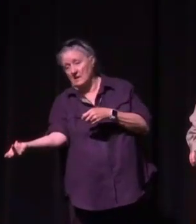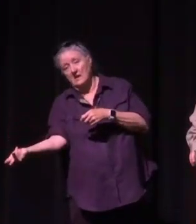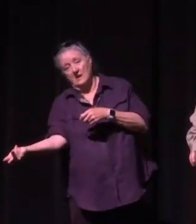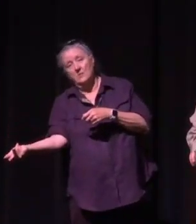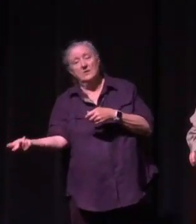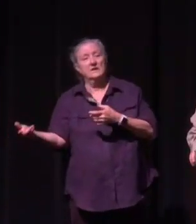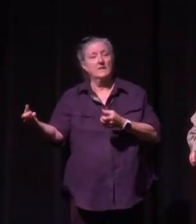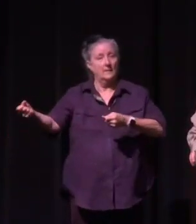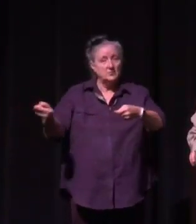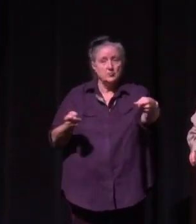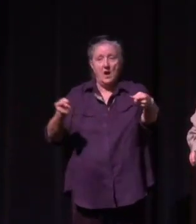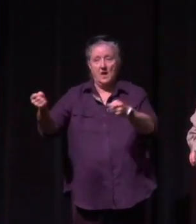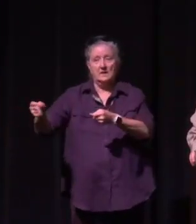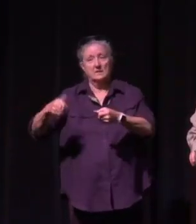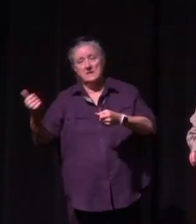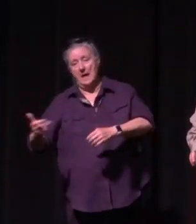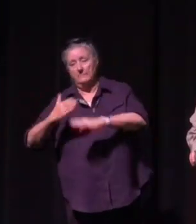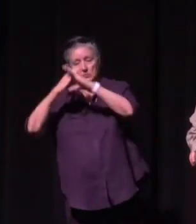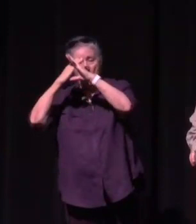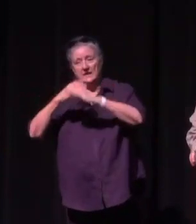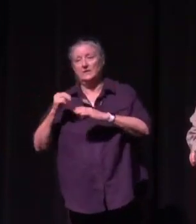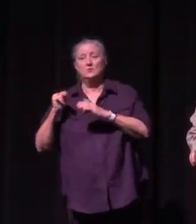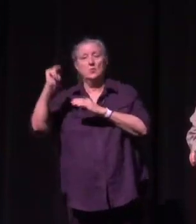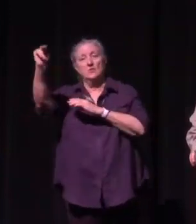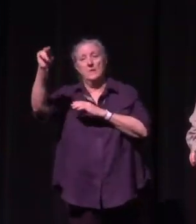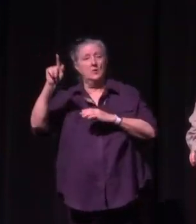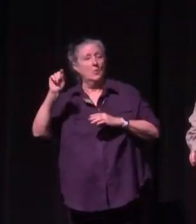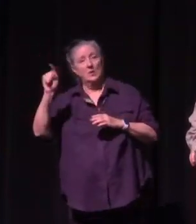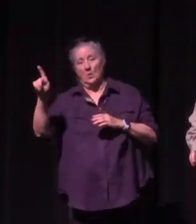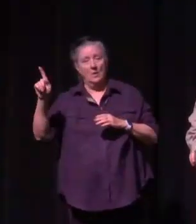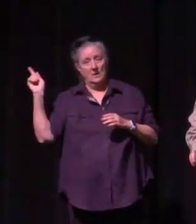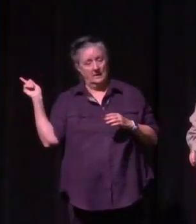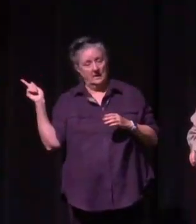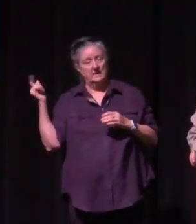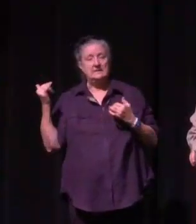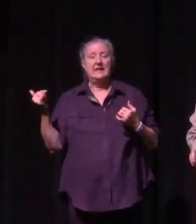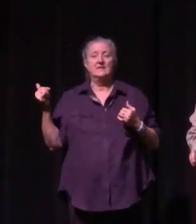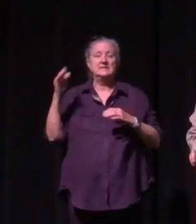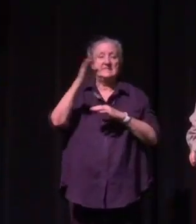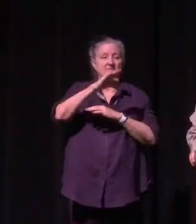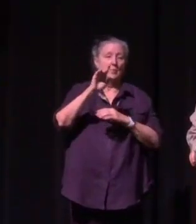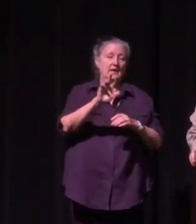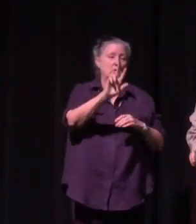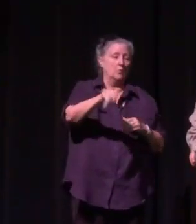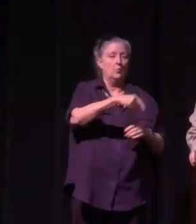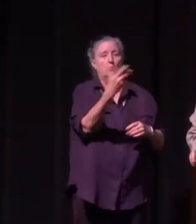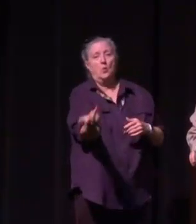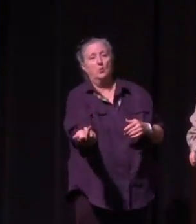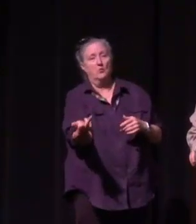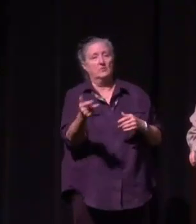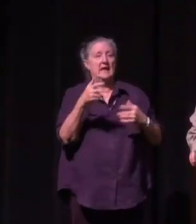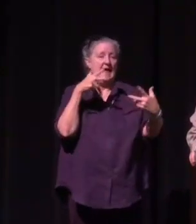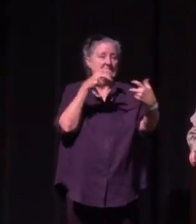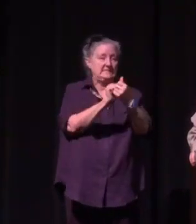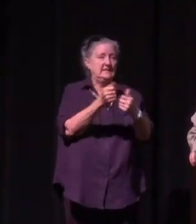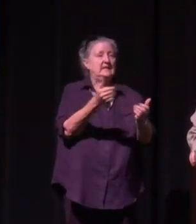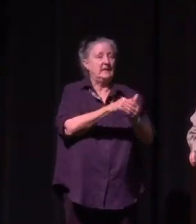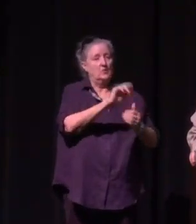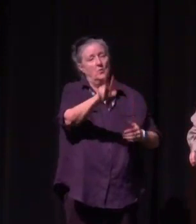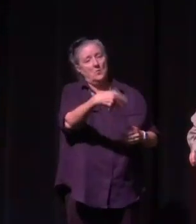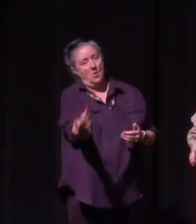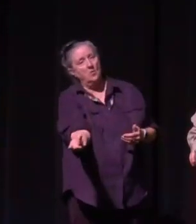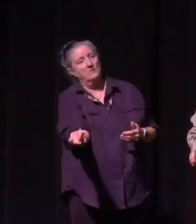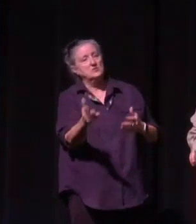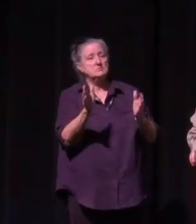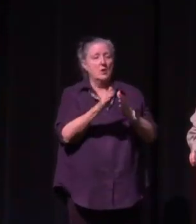up blocking the northbound Highway 101. This afternoon we had a rollover accident of a smaller